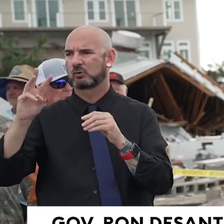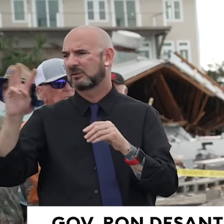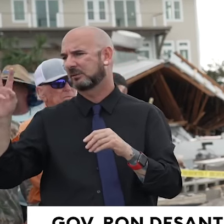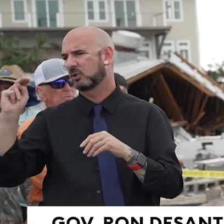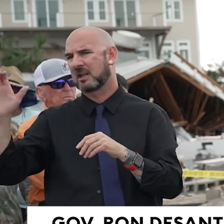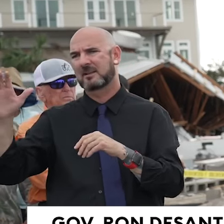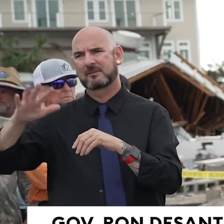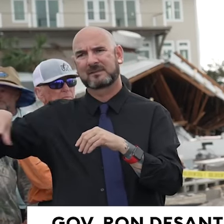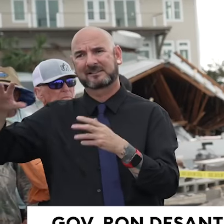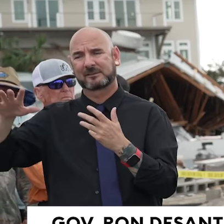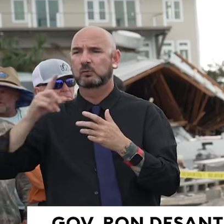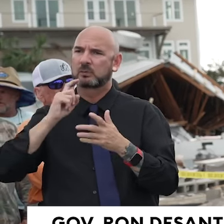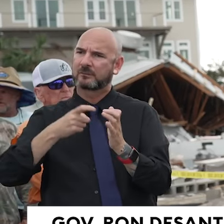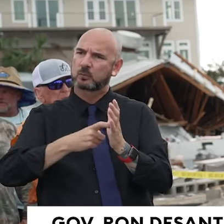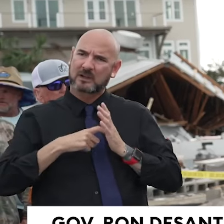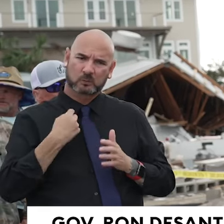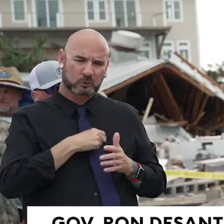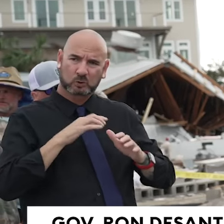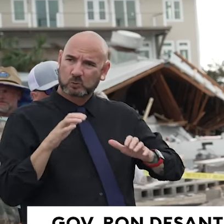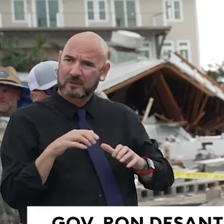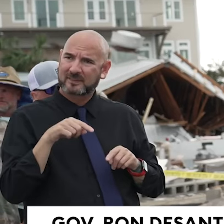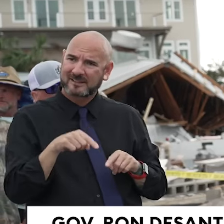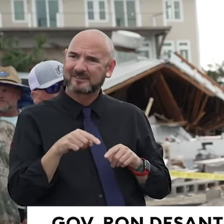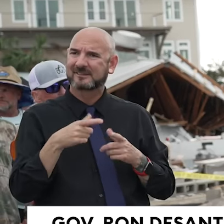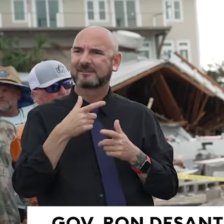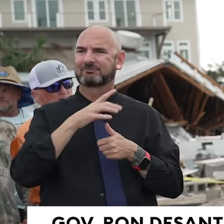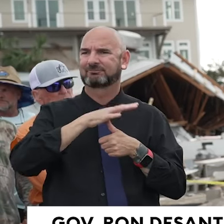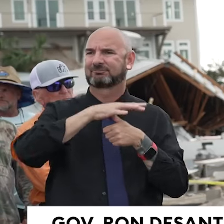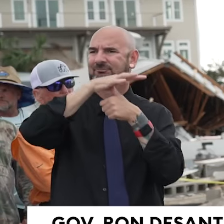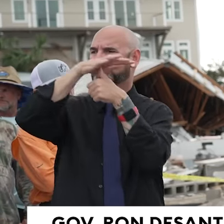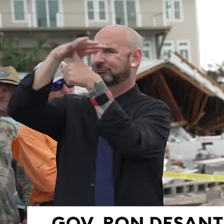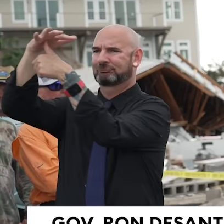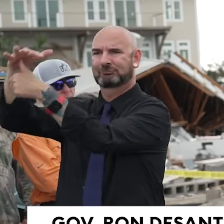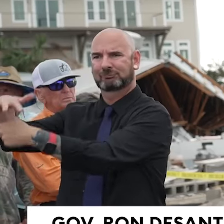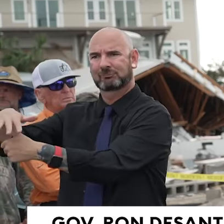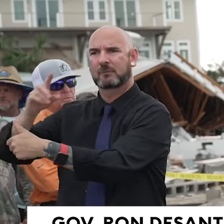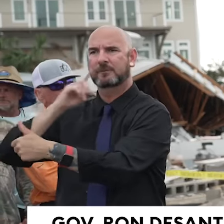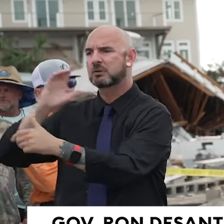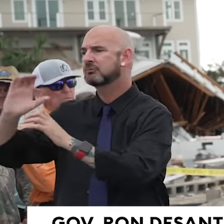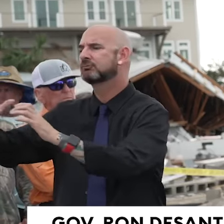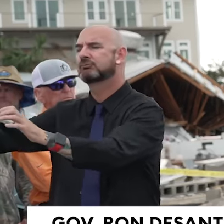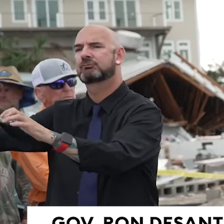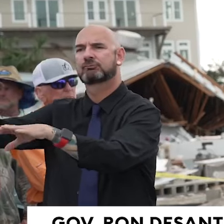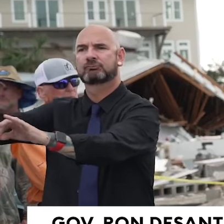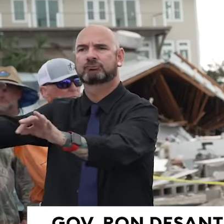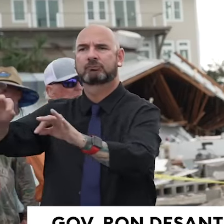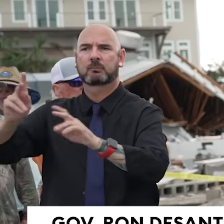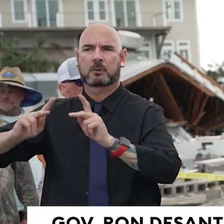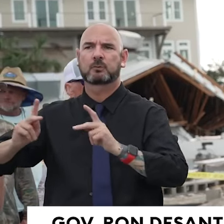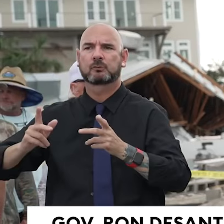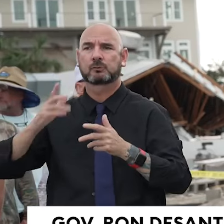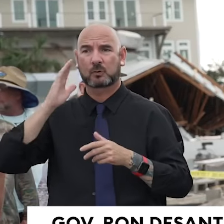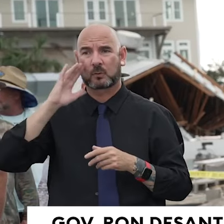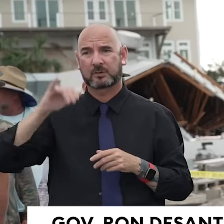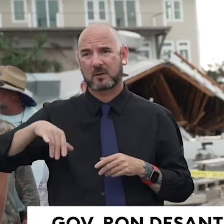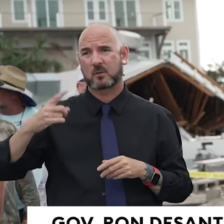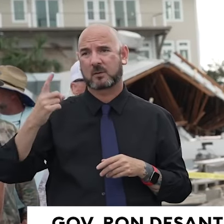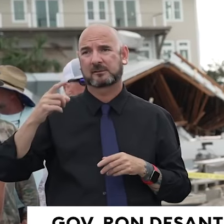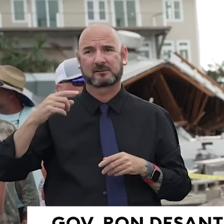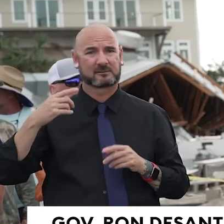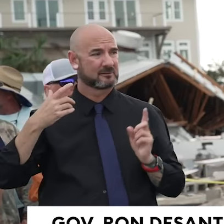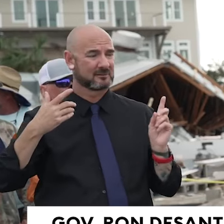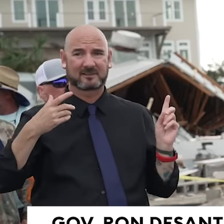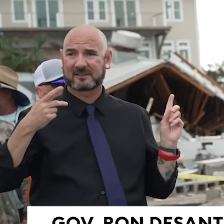require us doing the air mission. So that's why we're doing it. And I know, Kevin, we've had people sign up already. Yeah,